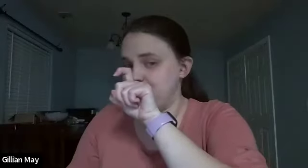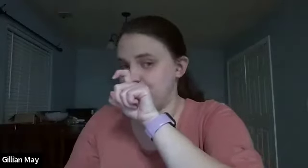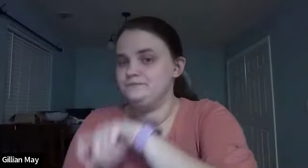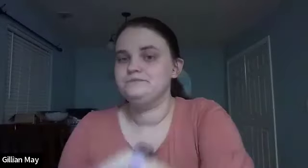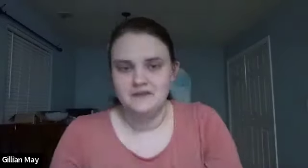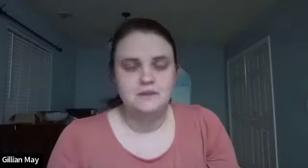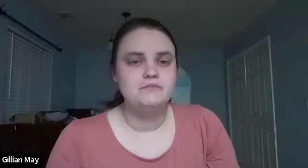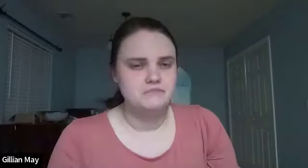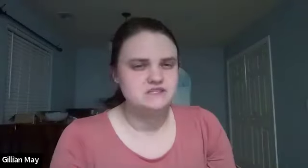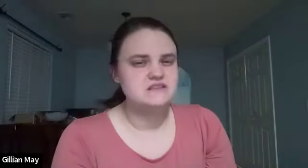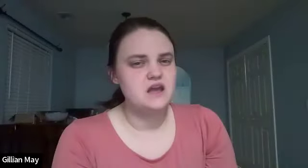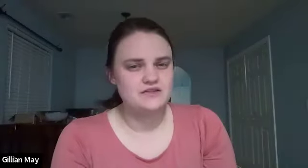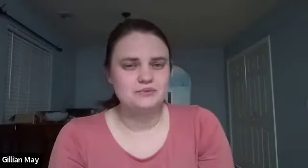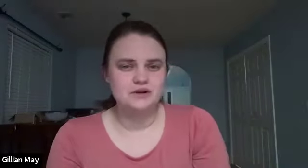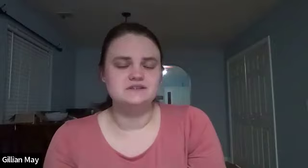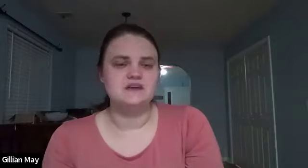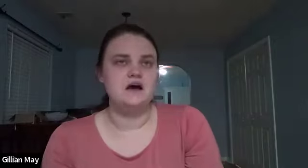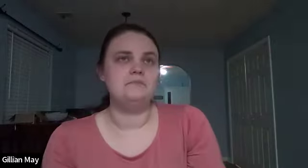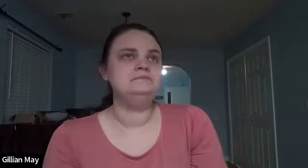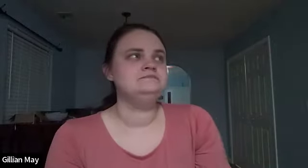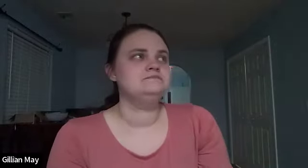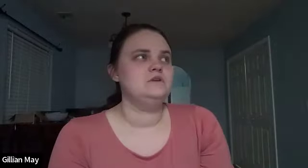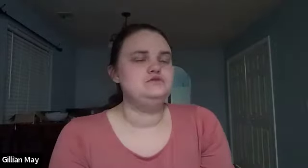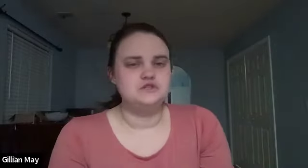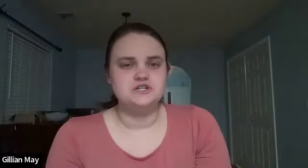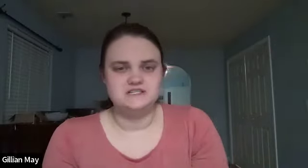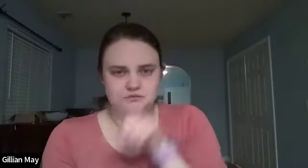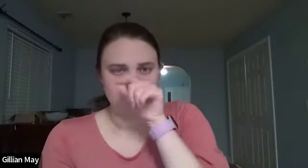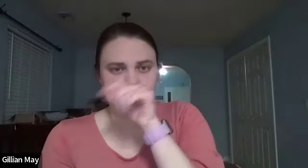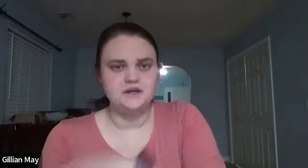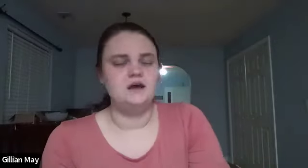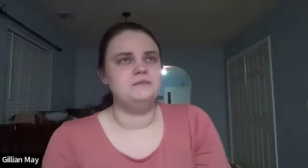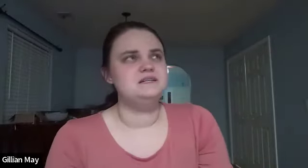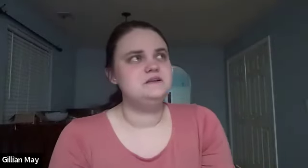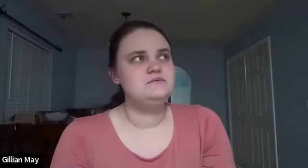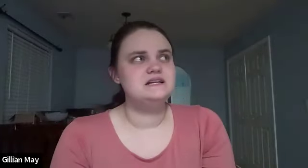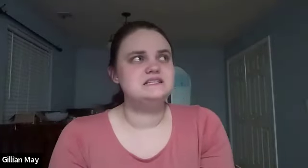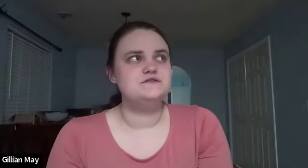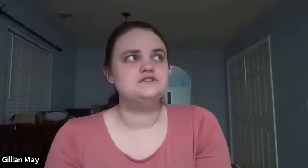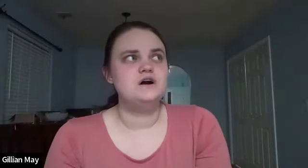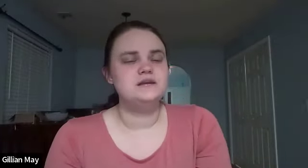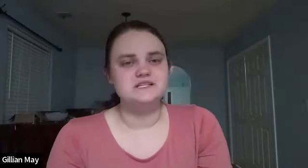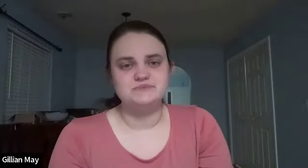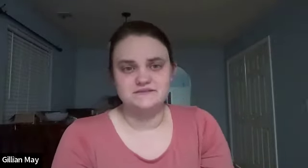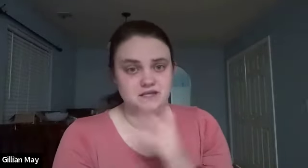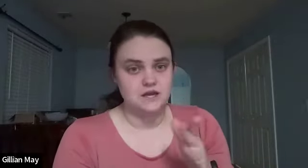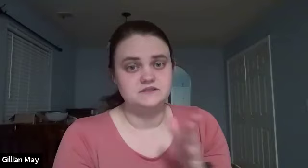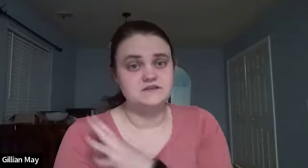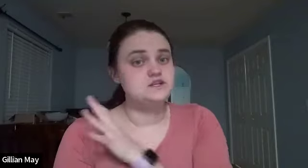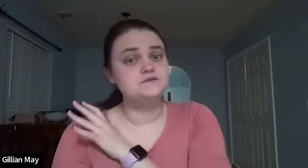eagle. But most of the other birds, you do just do bird. Typically when I see if you're talking about specific types, and this goes for